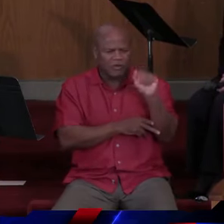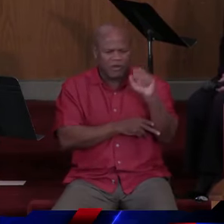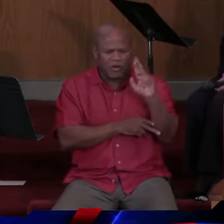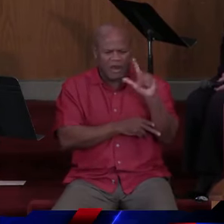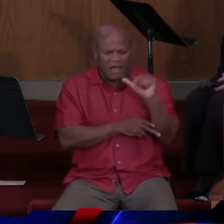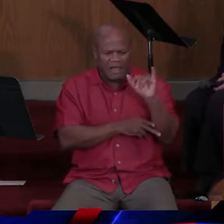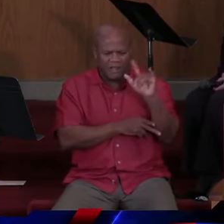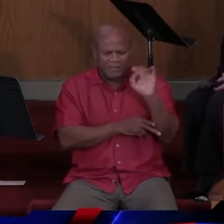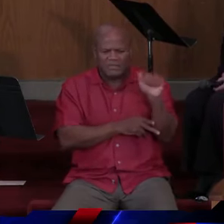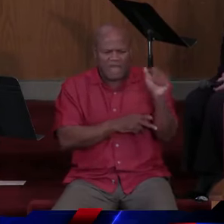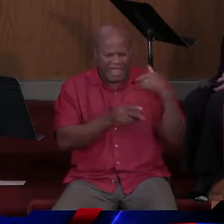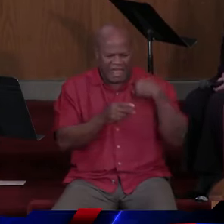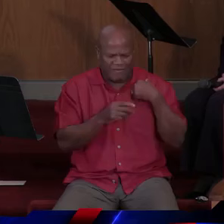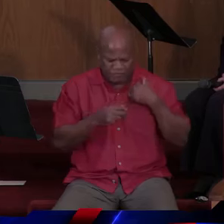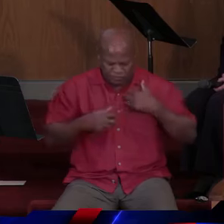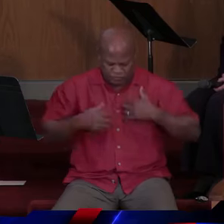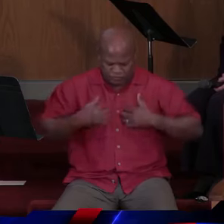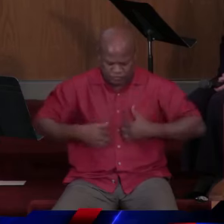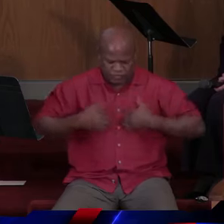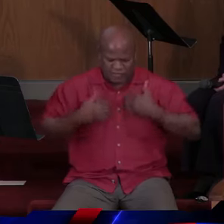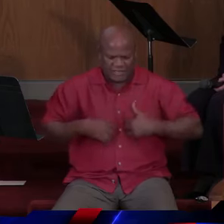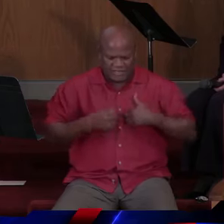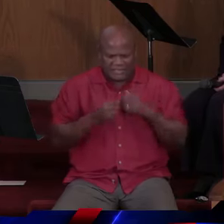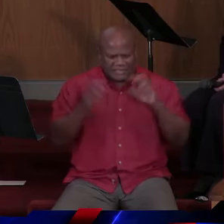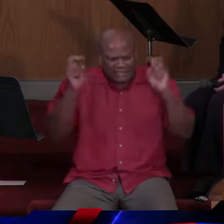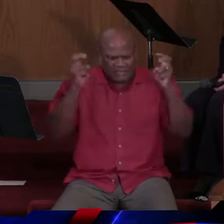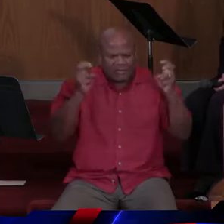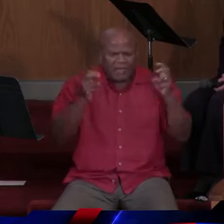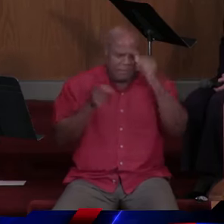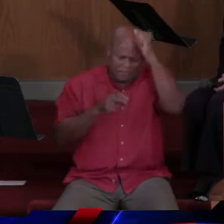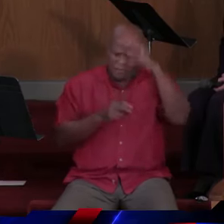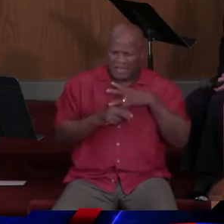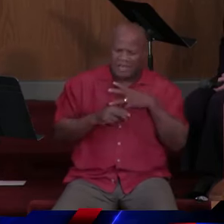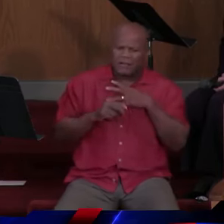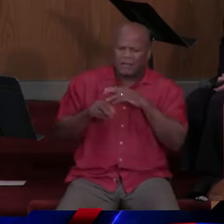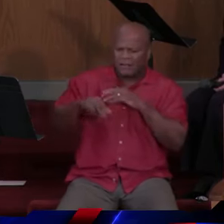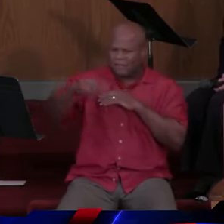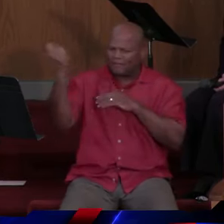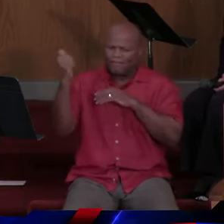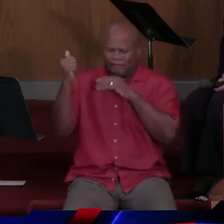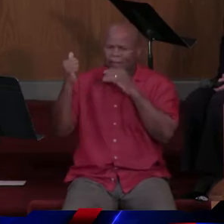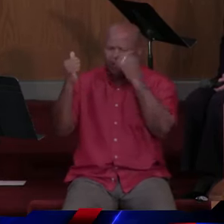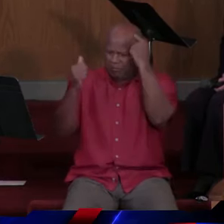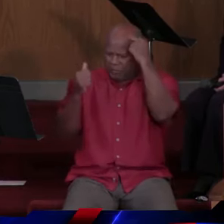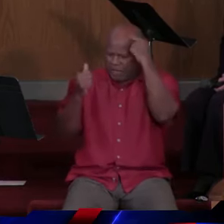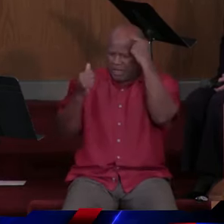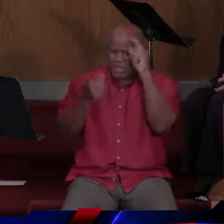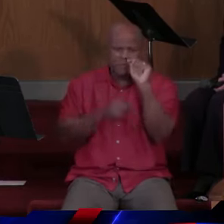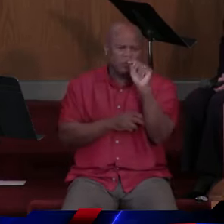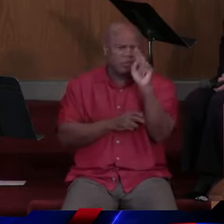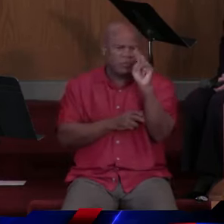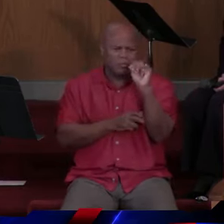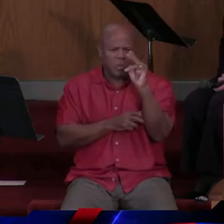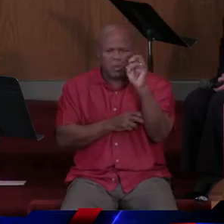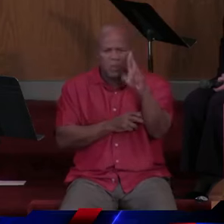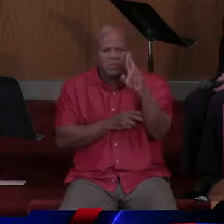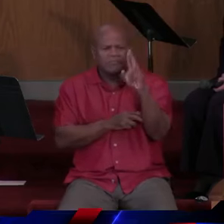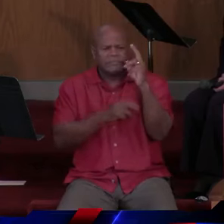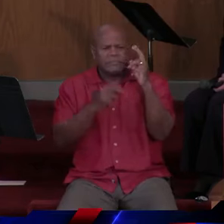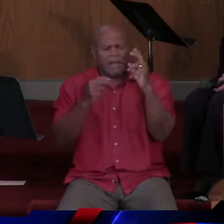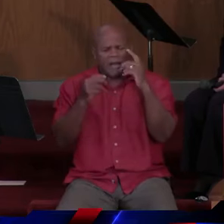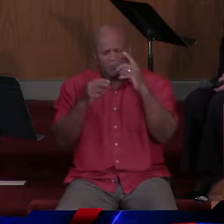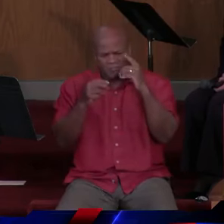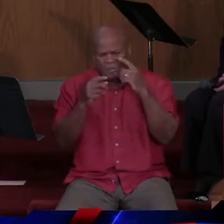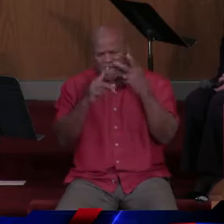Mark Tooley, God, that's dealing with a brain tumor, and he's healing from that, God. So we thank you, God, for the many answers to